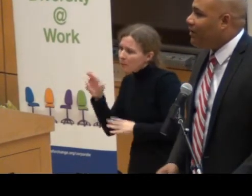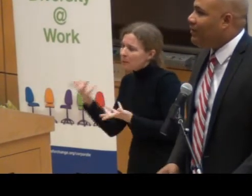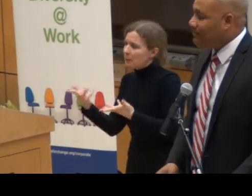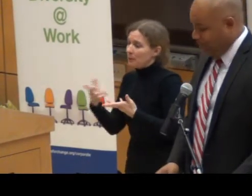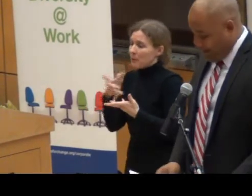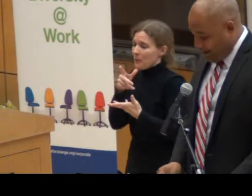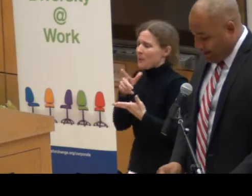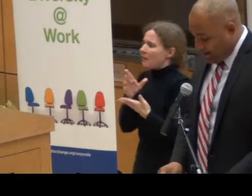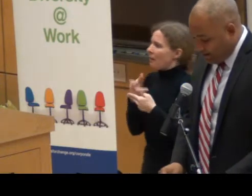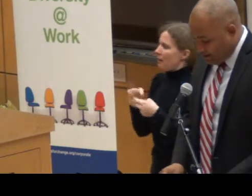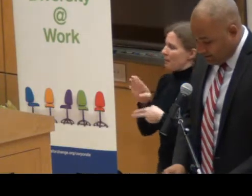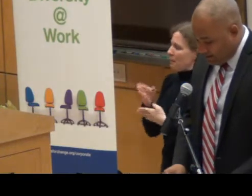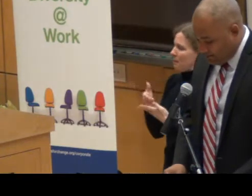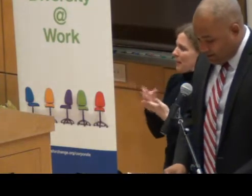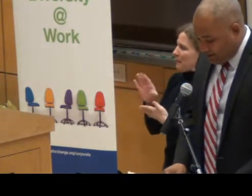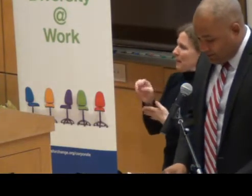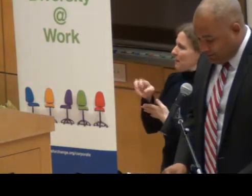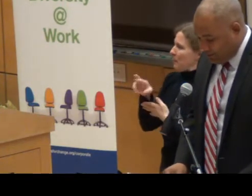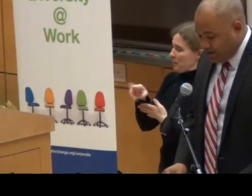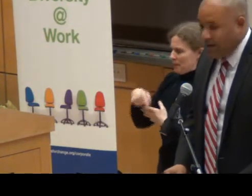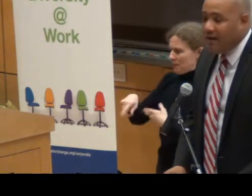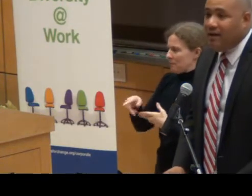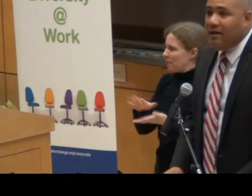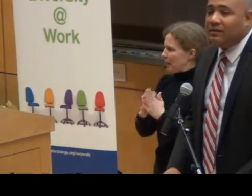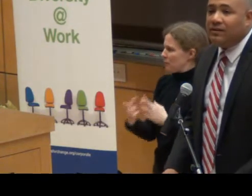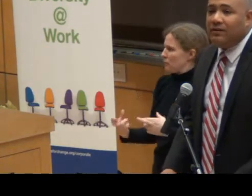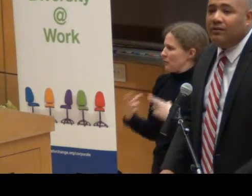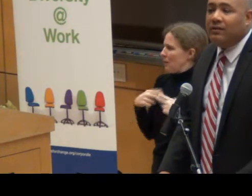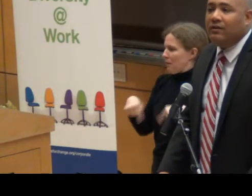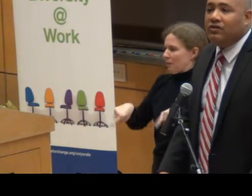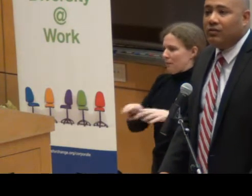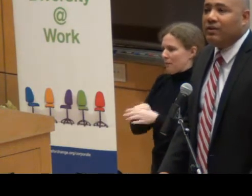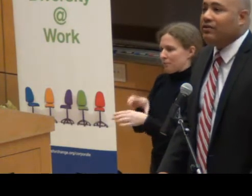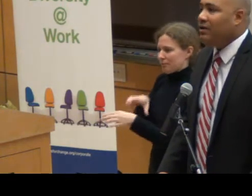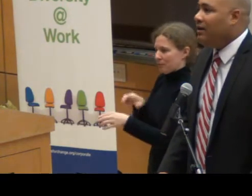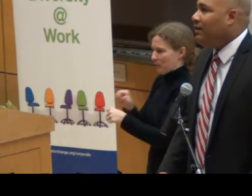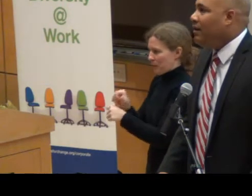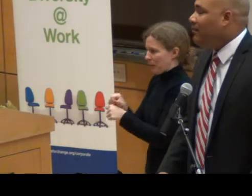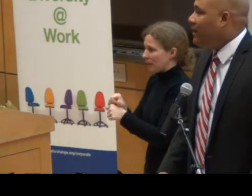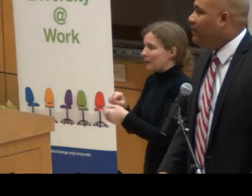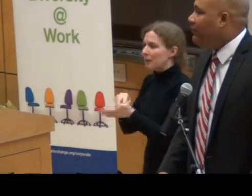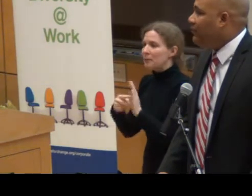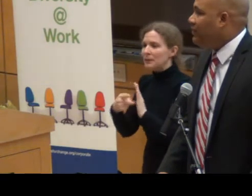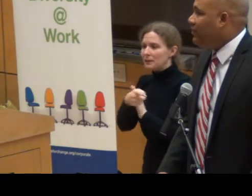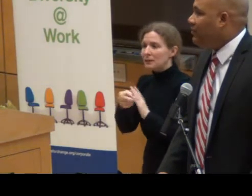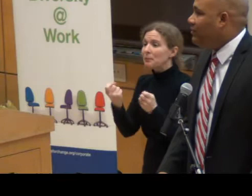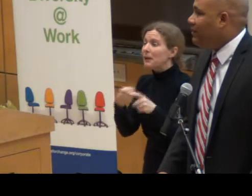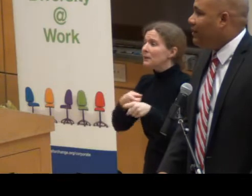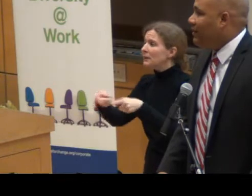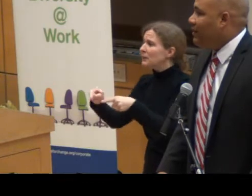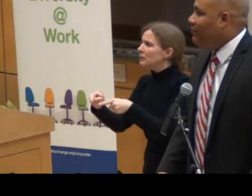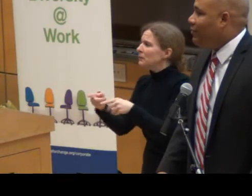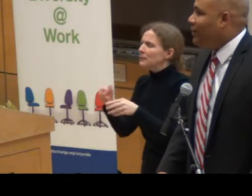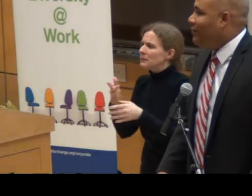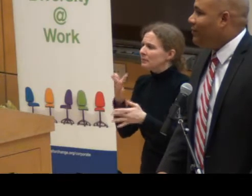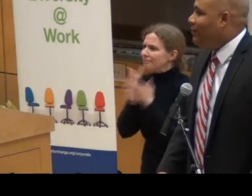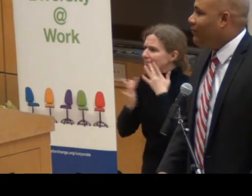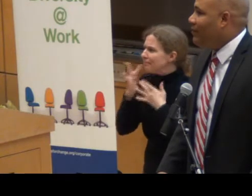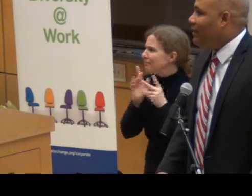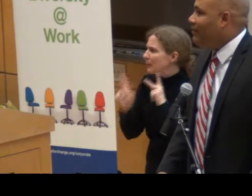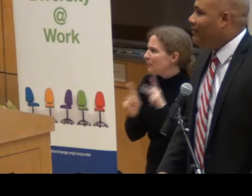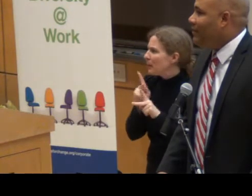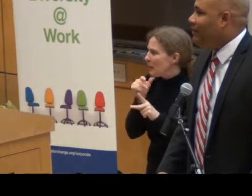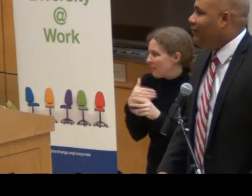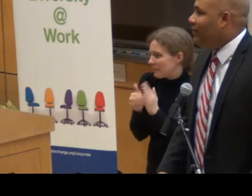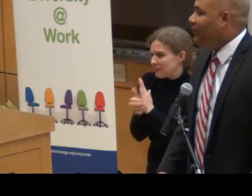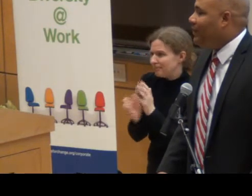are retiring. And there's a skill shortage in many different sectors. So we know that over